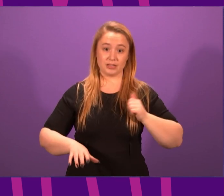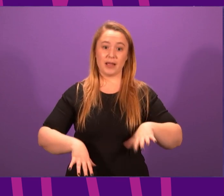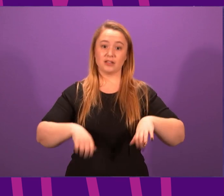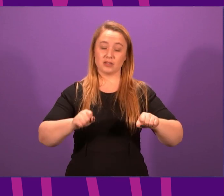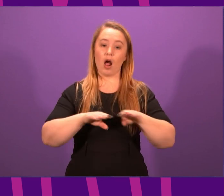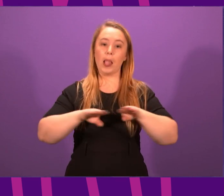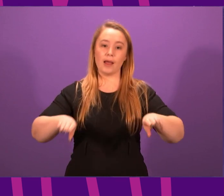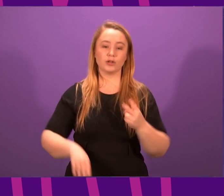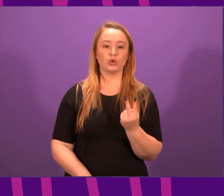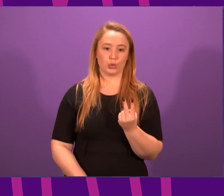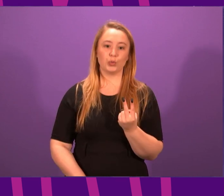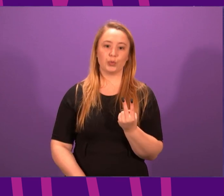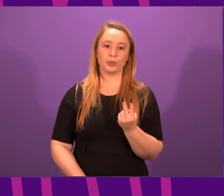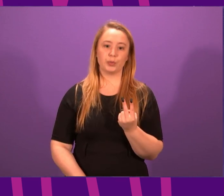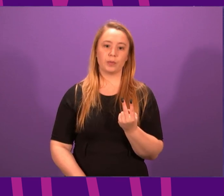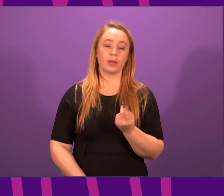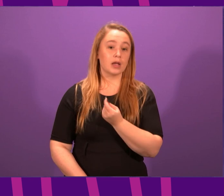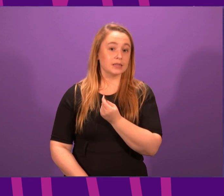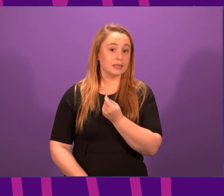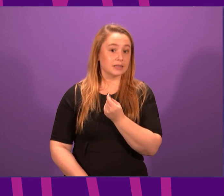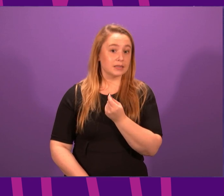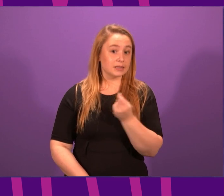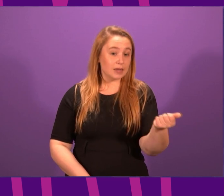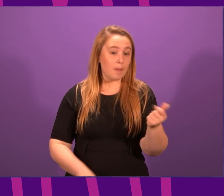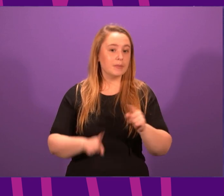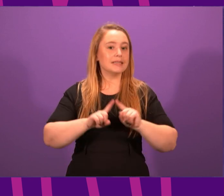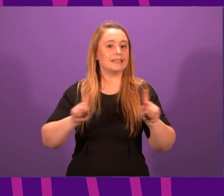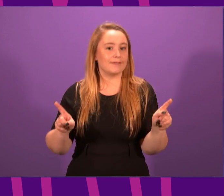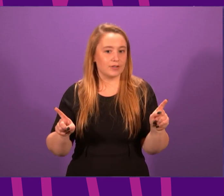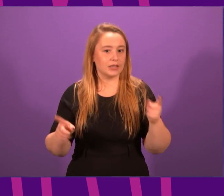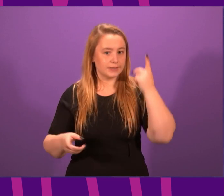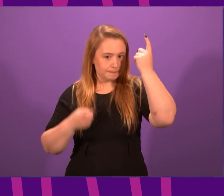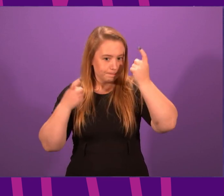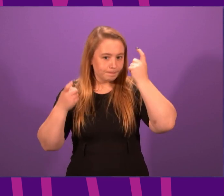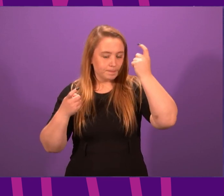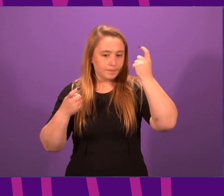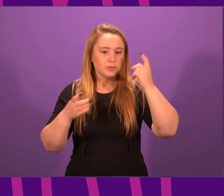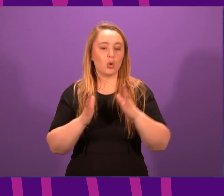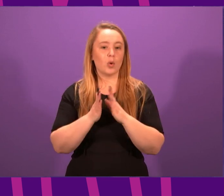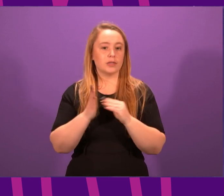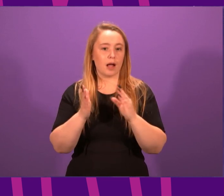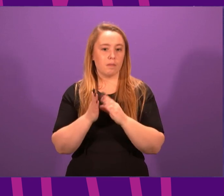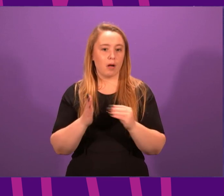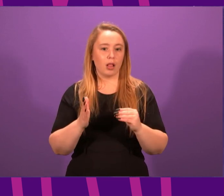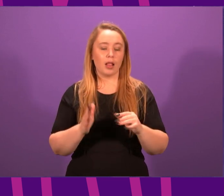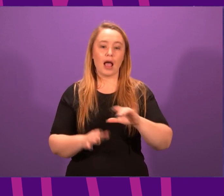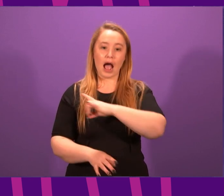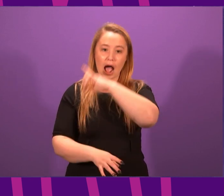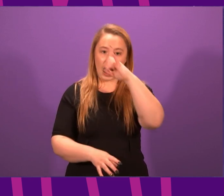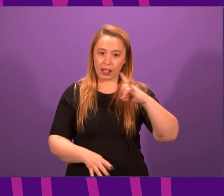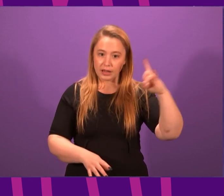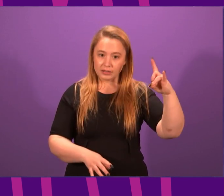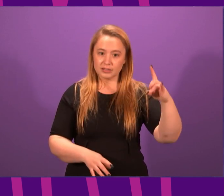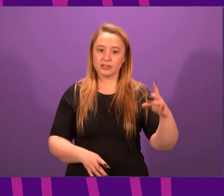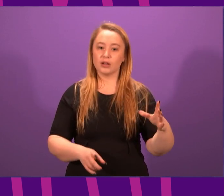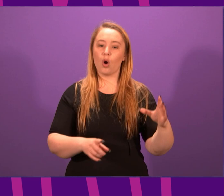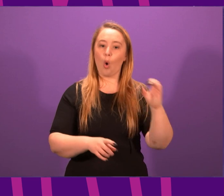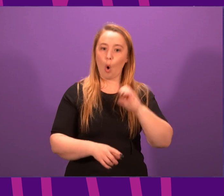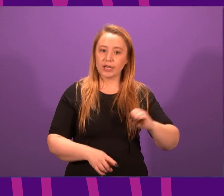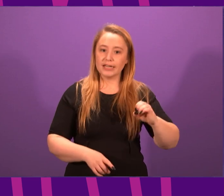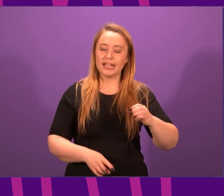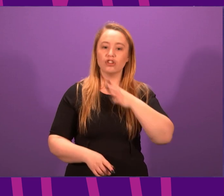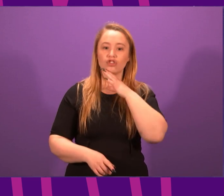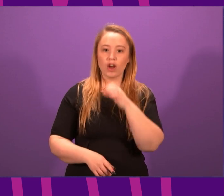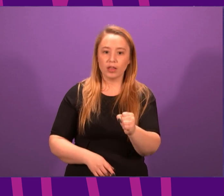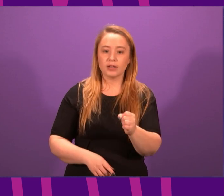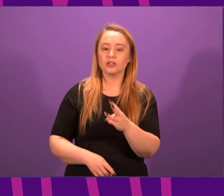level two. There are, however, some exceptions under consideration. Firstly, it is hoped that the Highlands, Orkney, Shetland, the